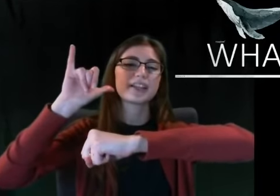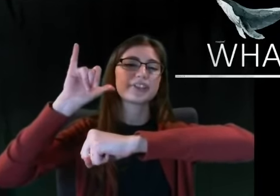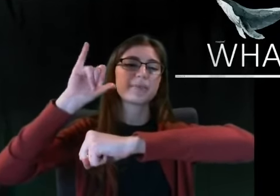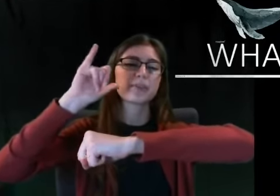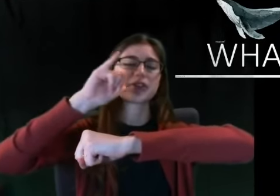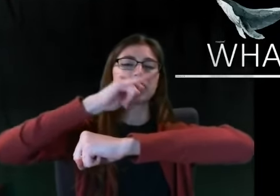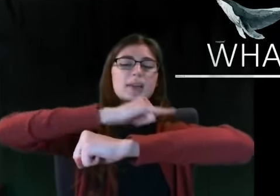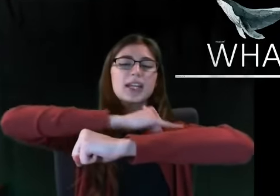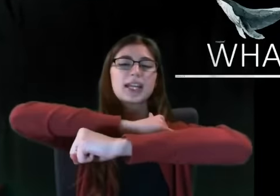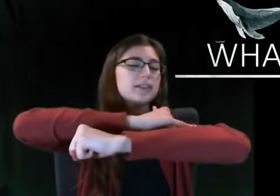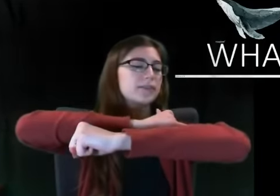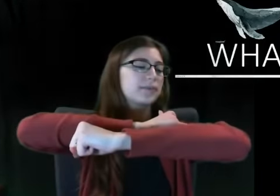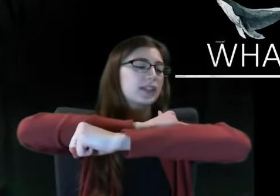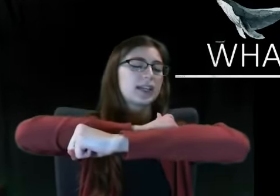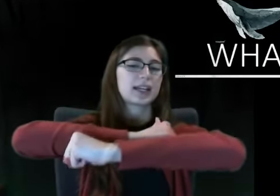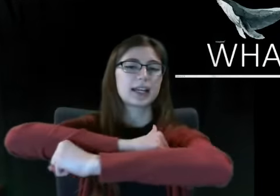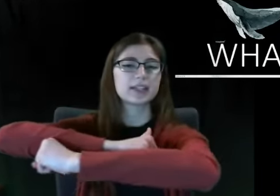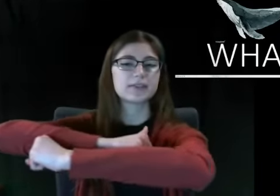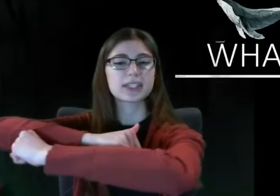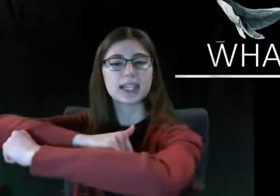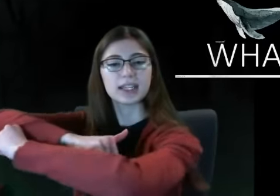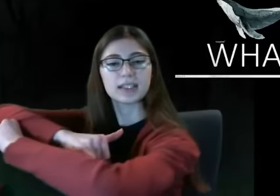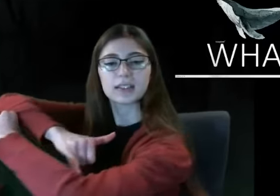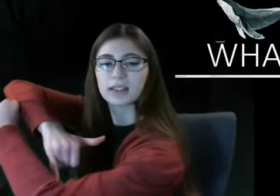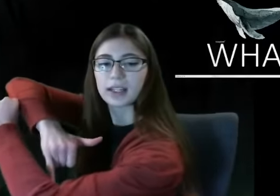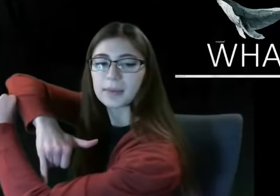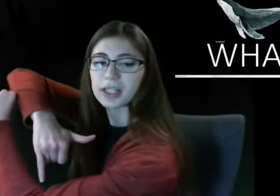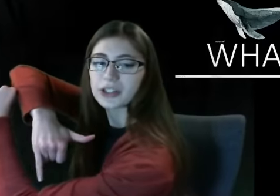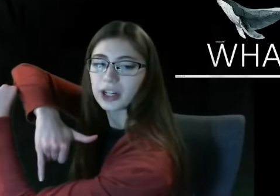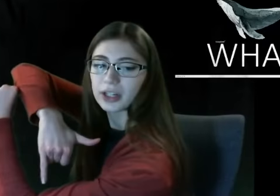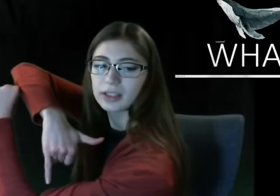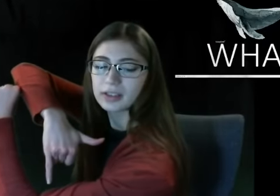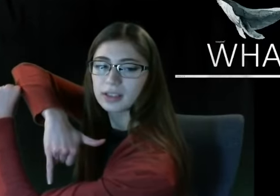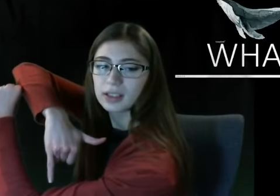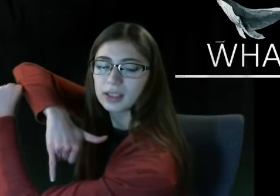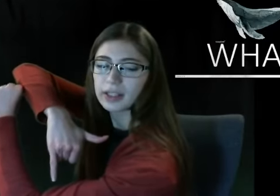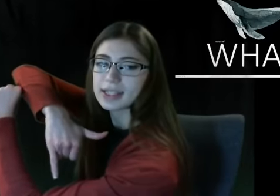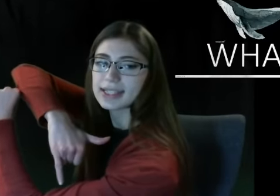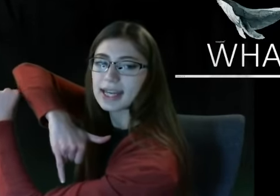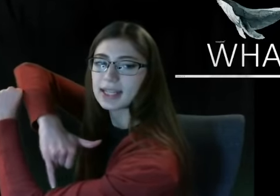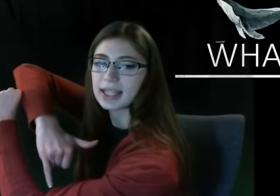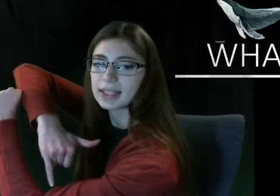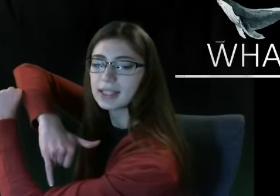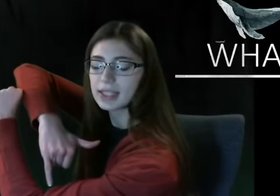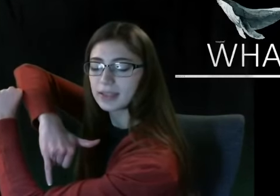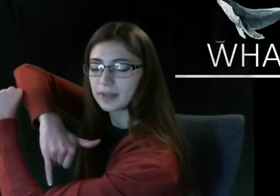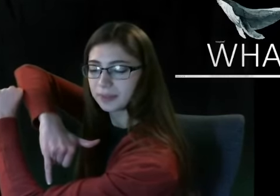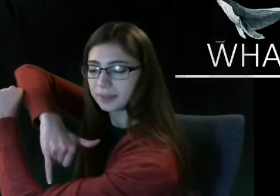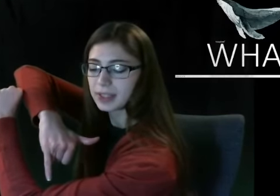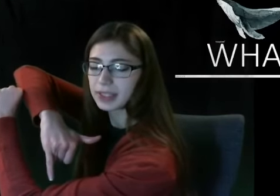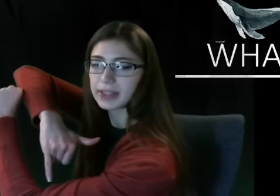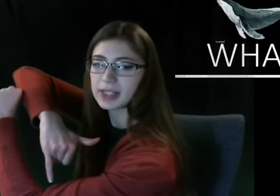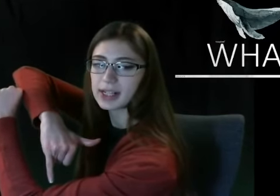with your dominant hand and kind of set it. Here, I'm going to turn. You're going to set it like this. So it kind of tucks into